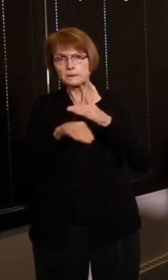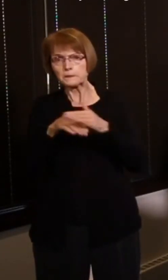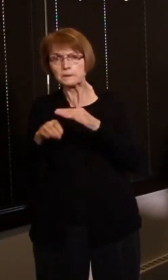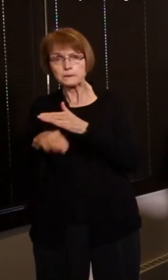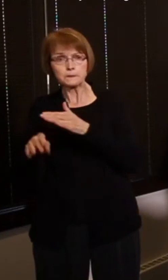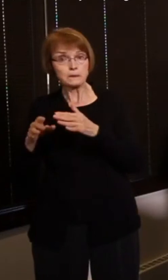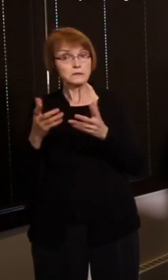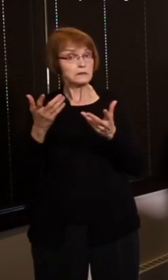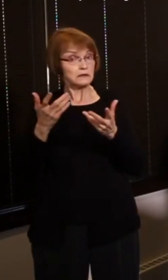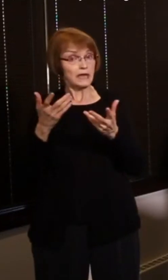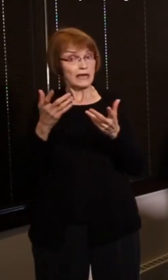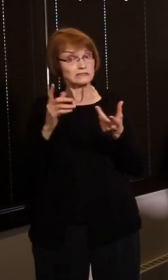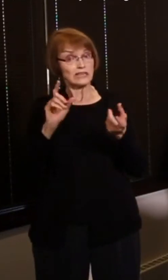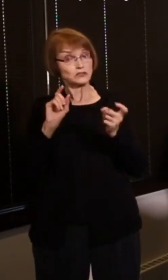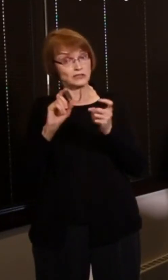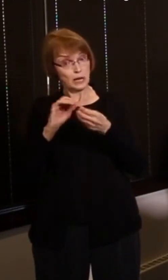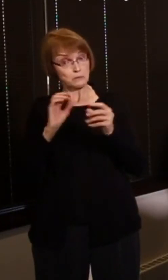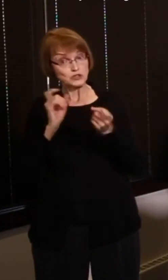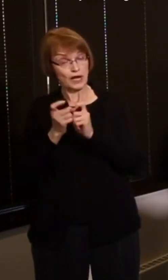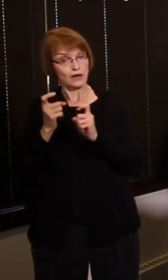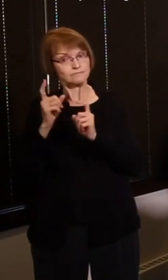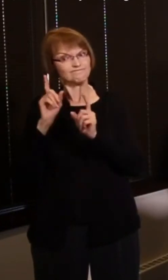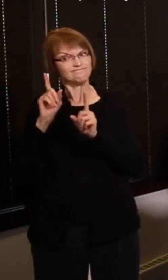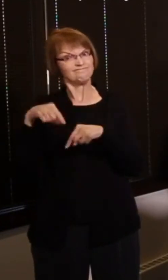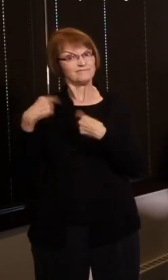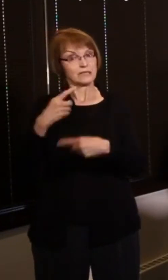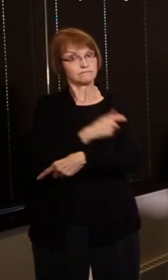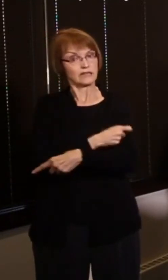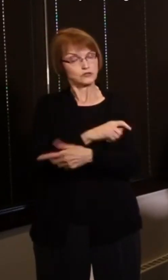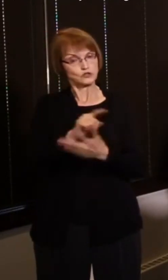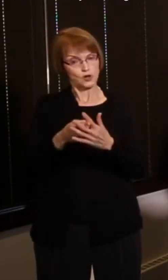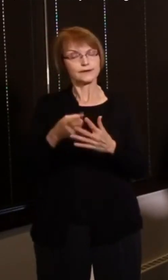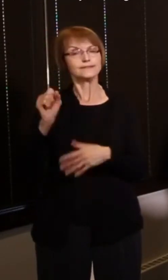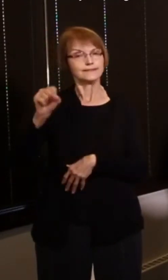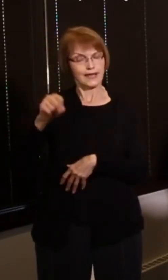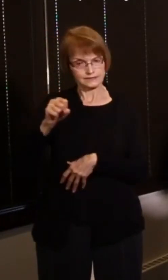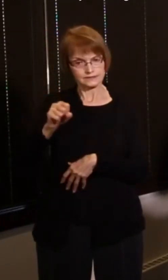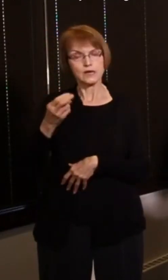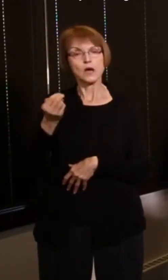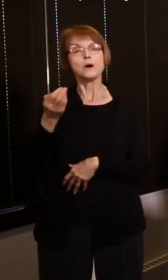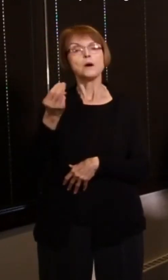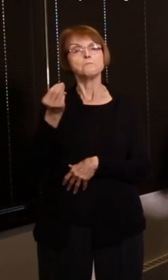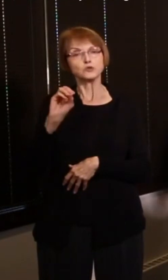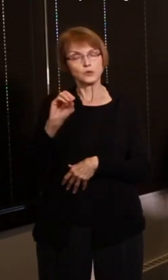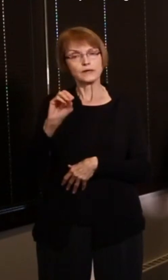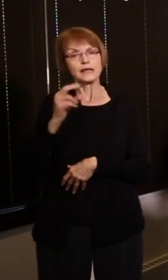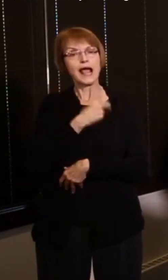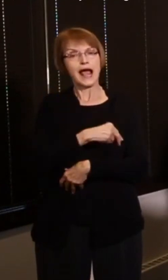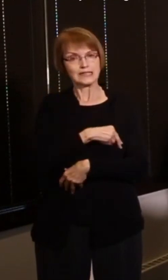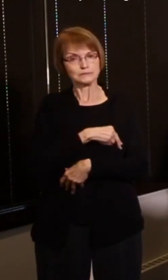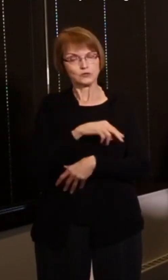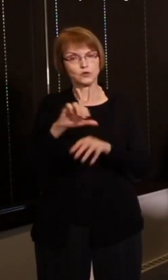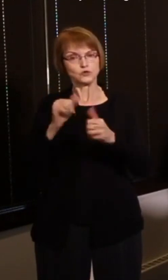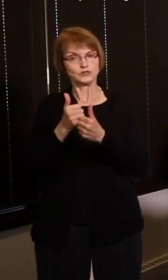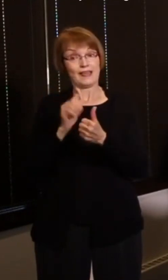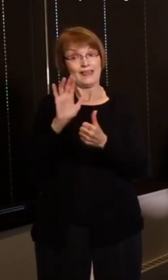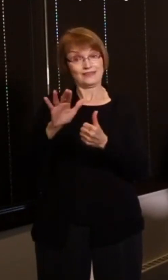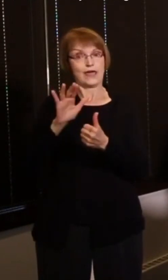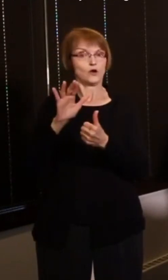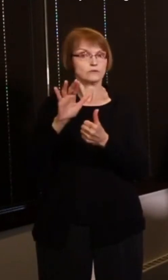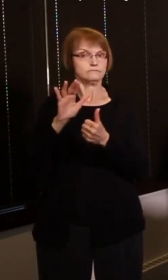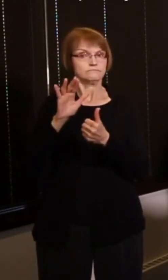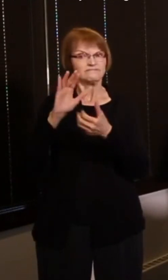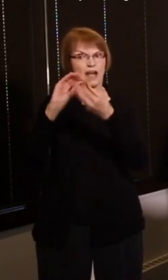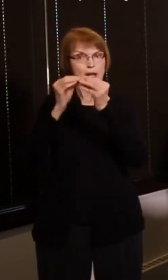on. And it turns out that we have been. So this is, of course, from Missouri Hospital Association, which uses statewide data. And so what you